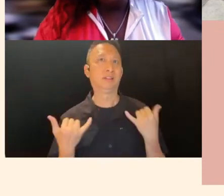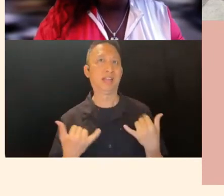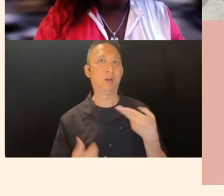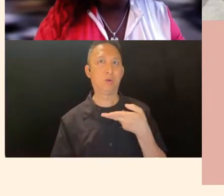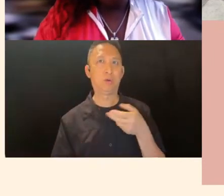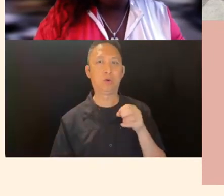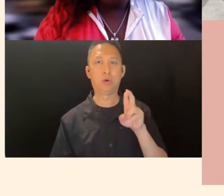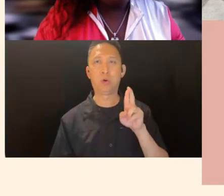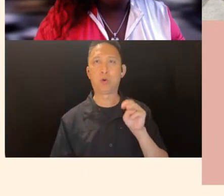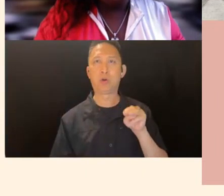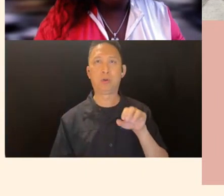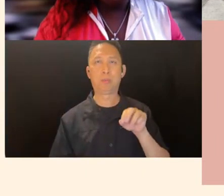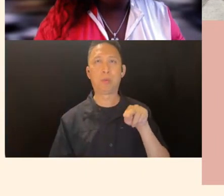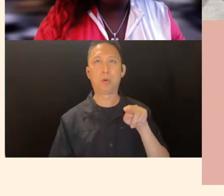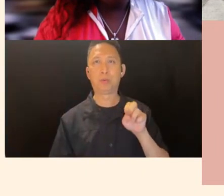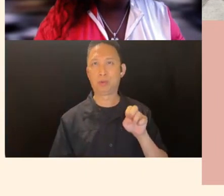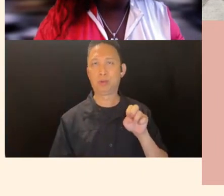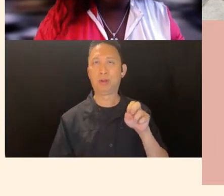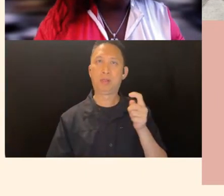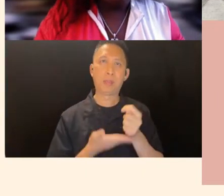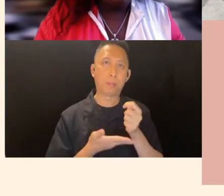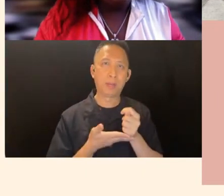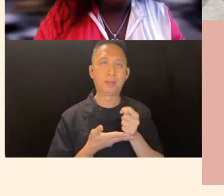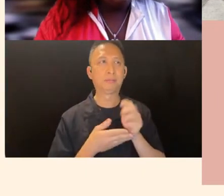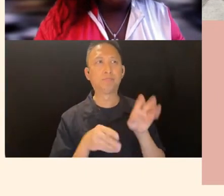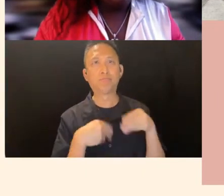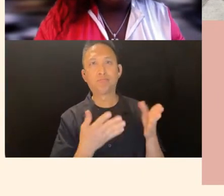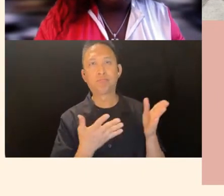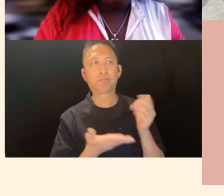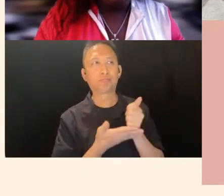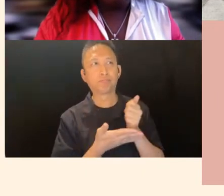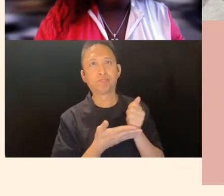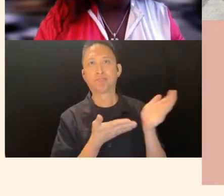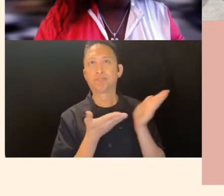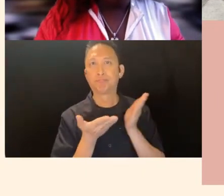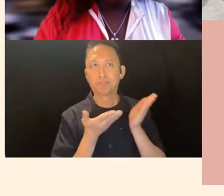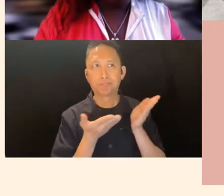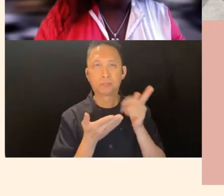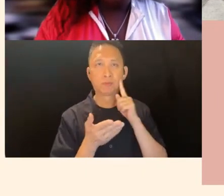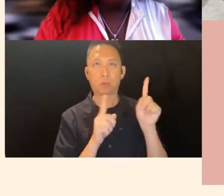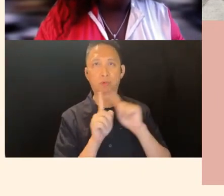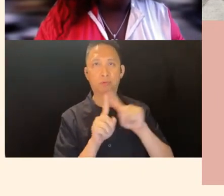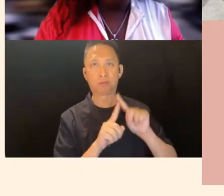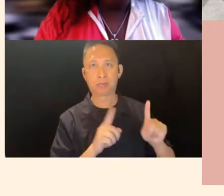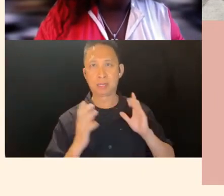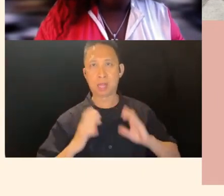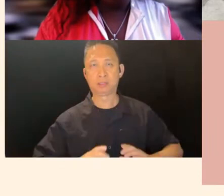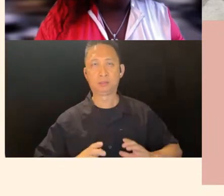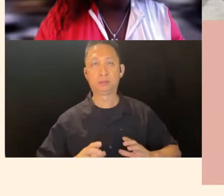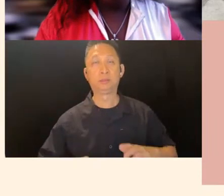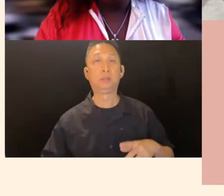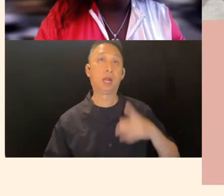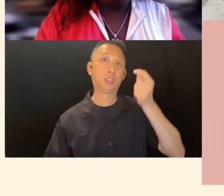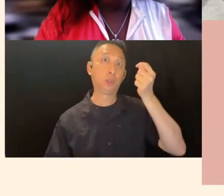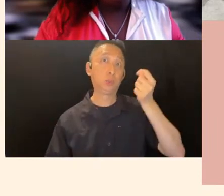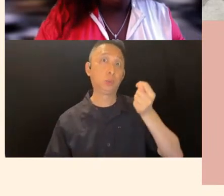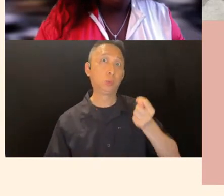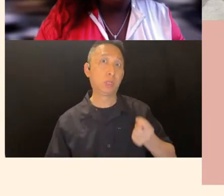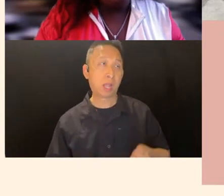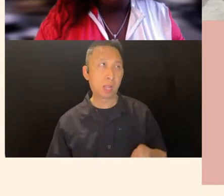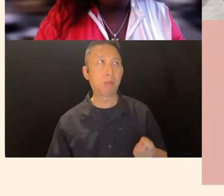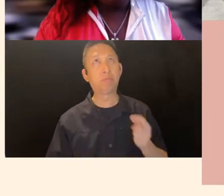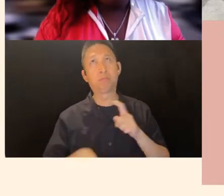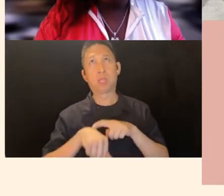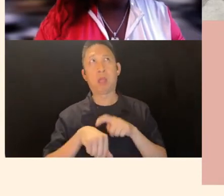services for clients. Anyone is able to come in. It's every Tuesday from, I believe, 11 to